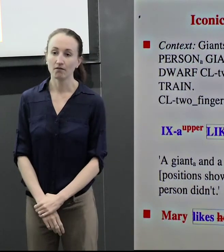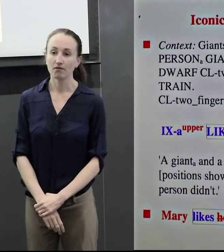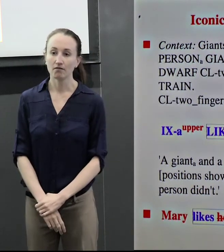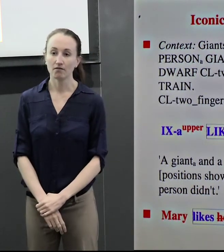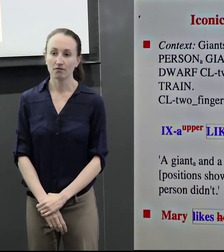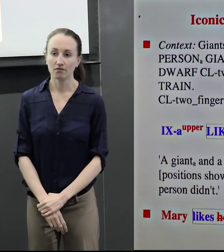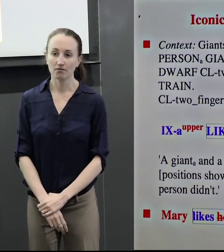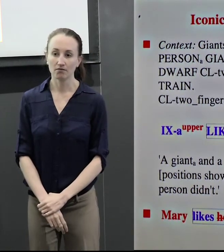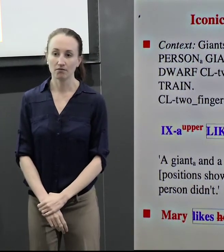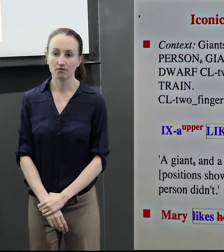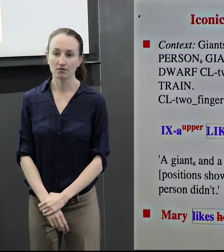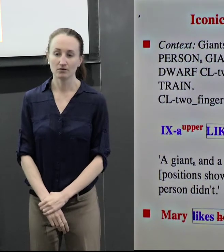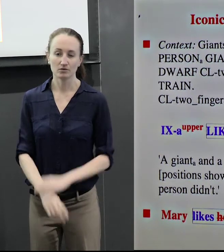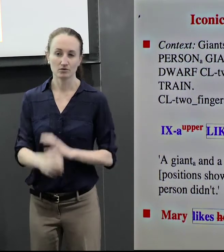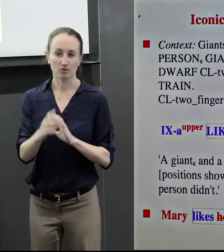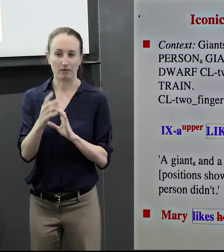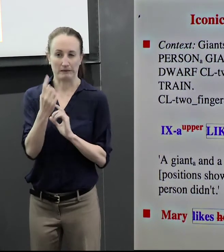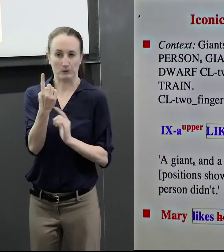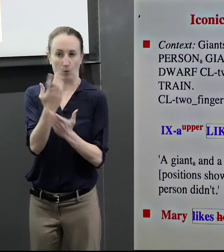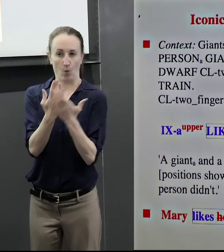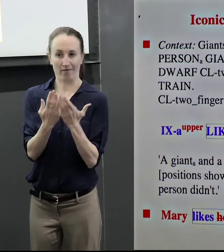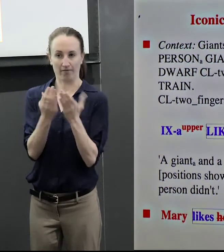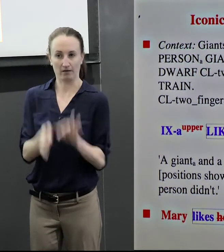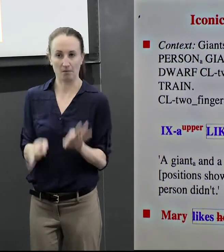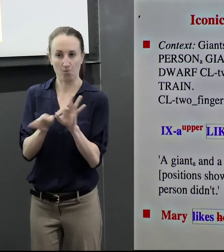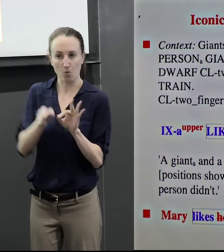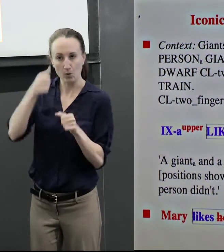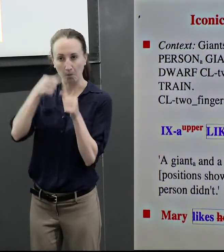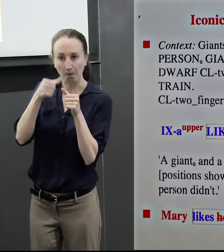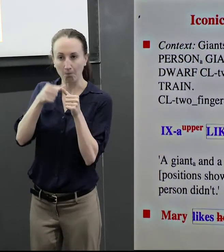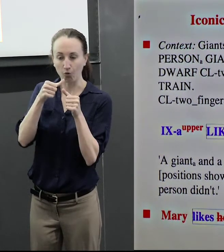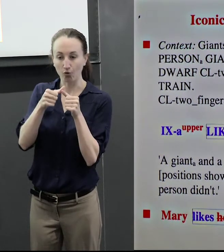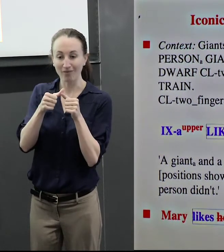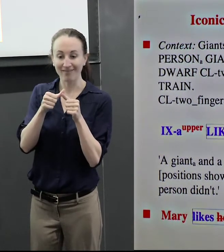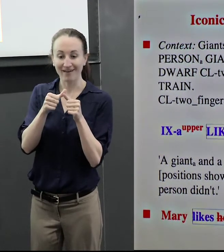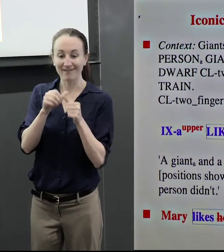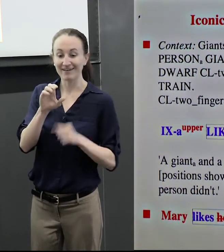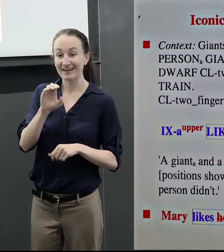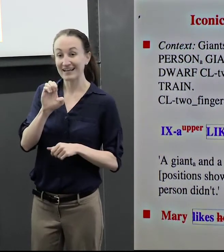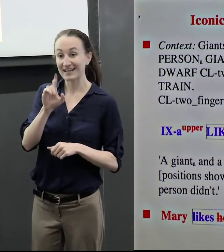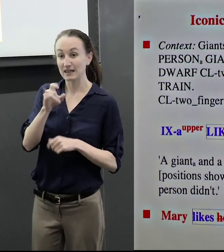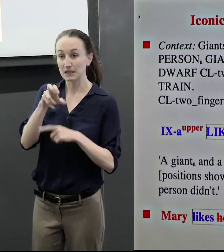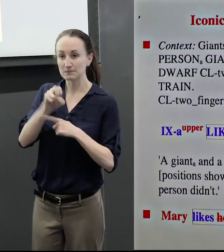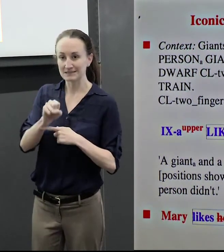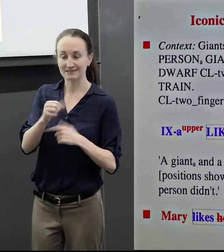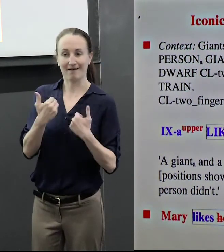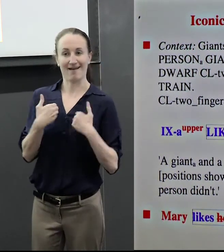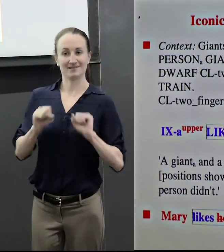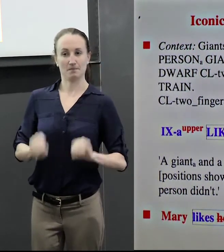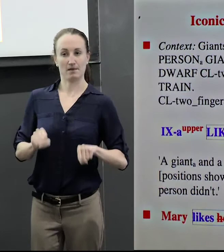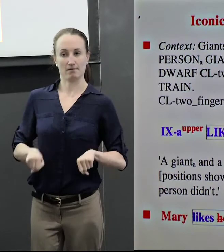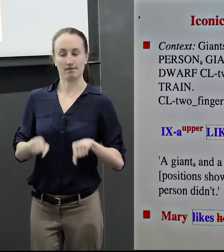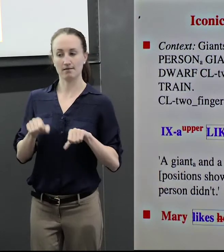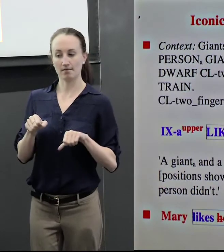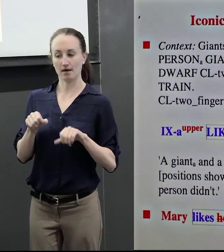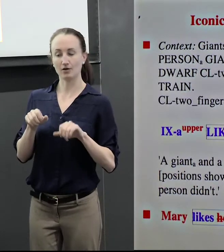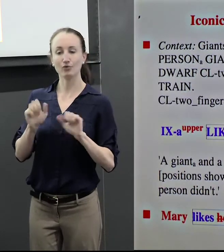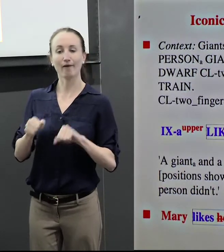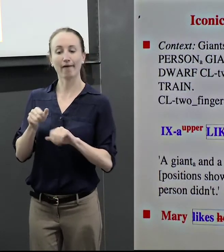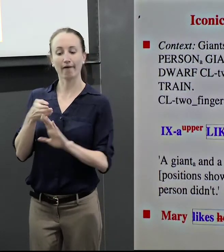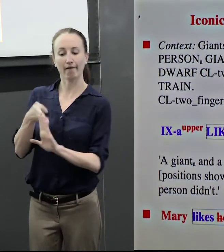only thing that we'll need to remember at this point, that ellipses have this ability to disregard certain grammatical